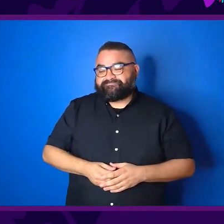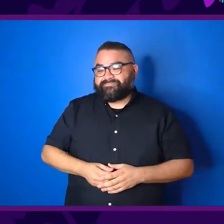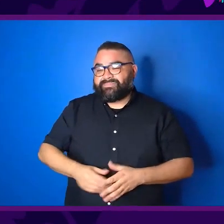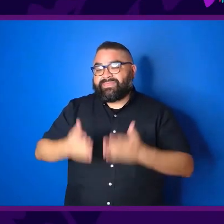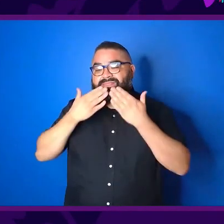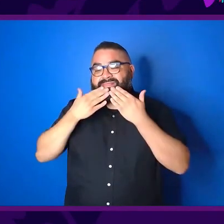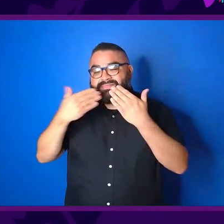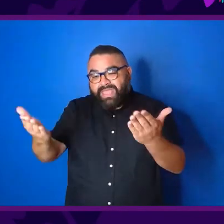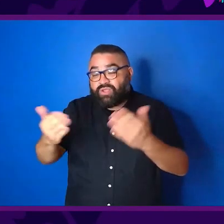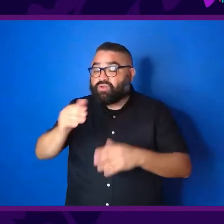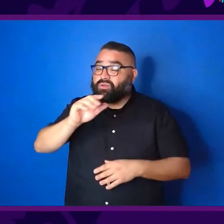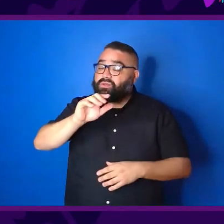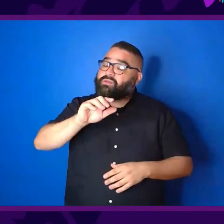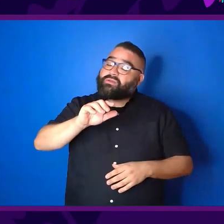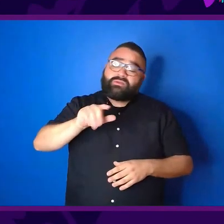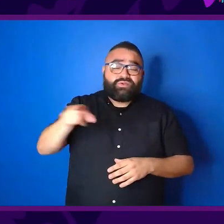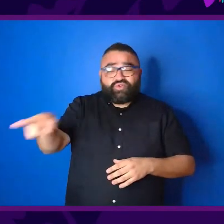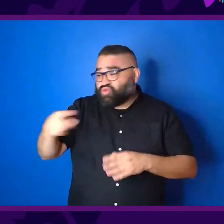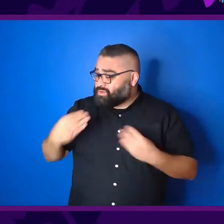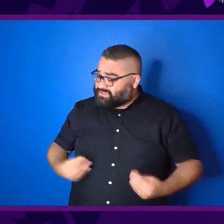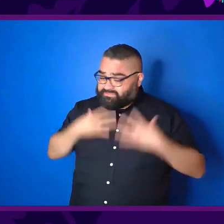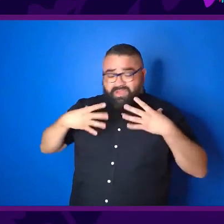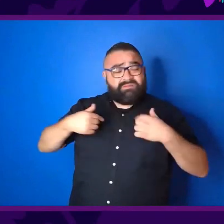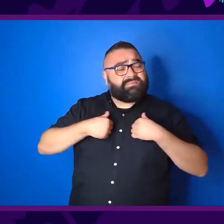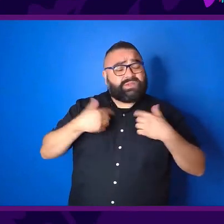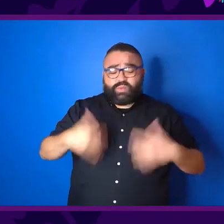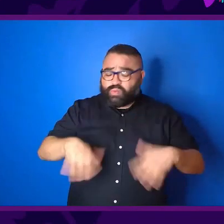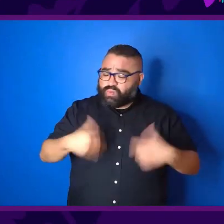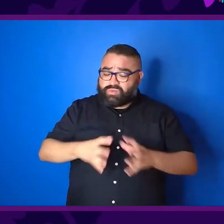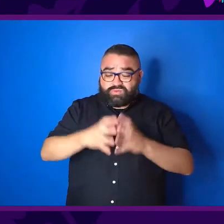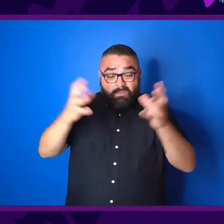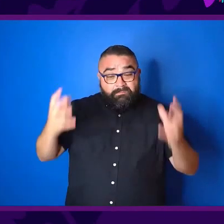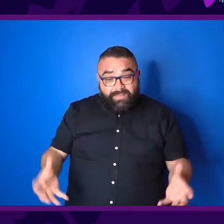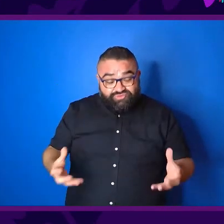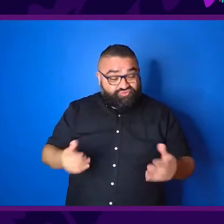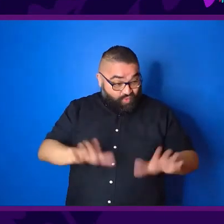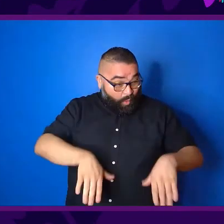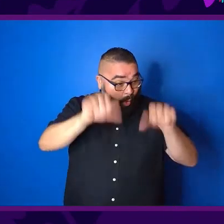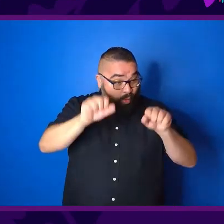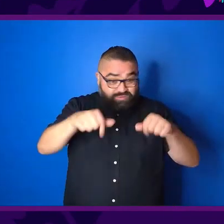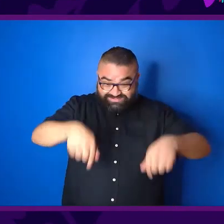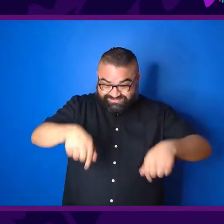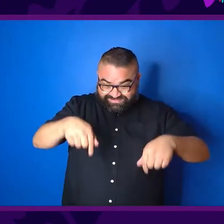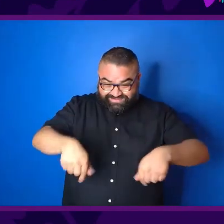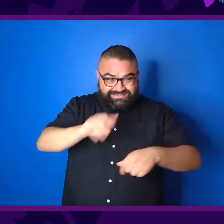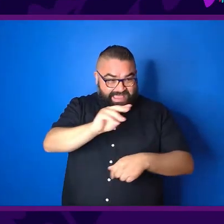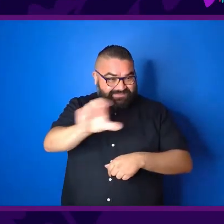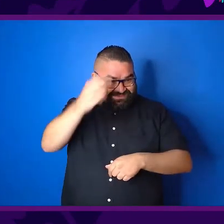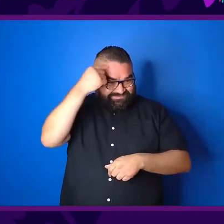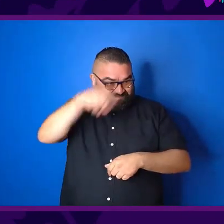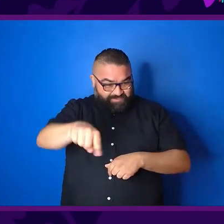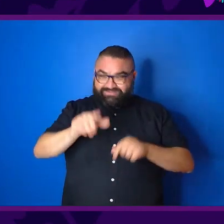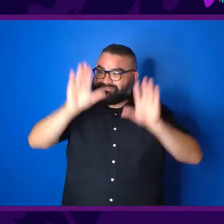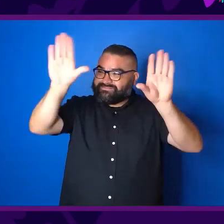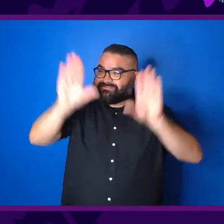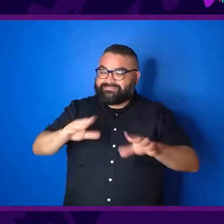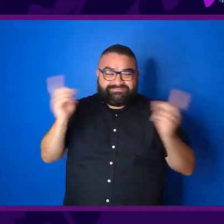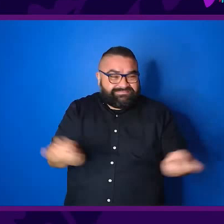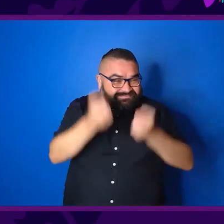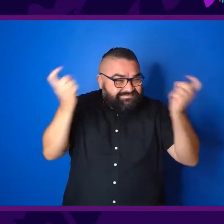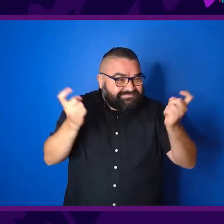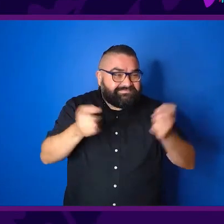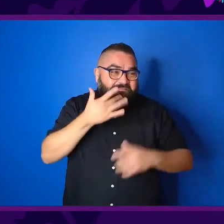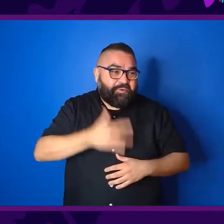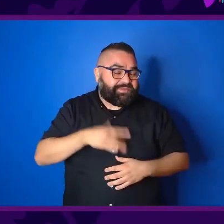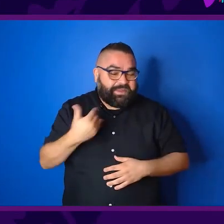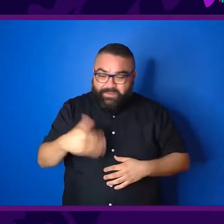are such an inspiration, and thank you for hosting this wonderful, wonderful celebration for this awesome birthday party that I had. And to